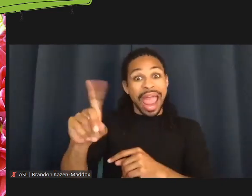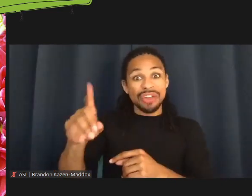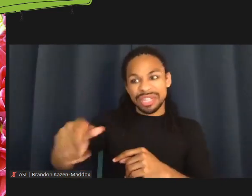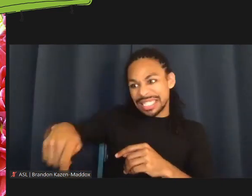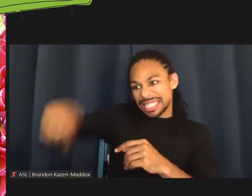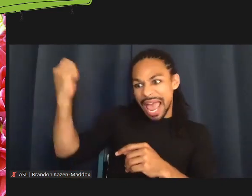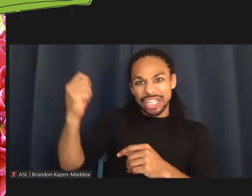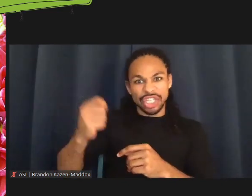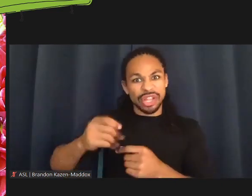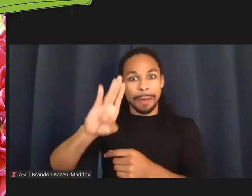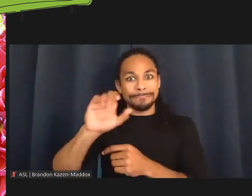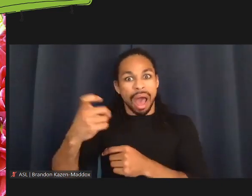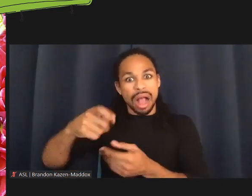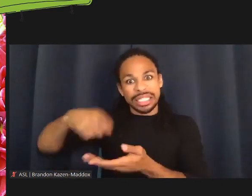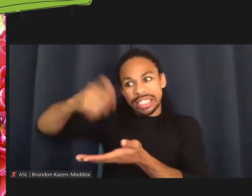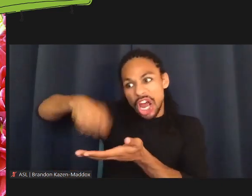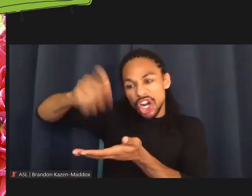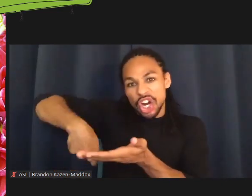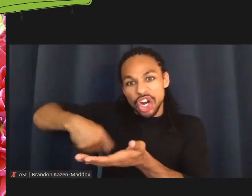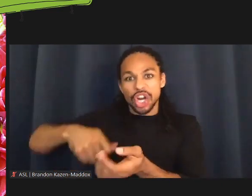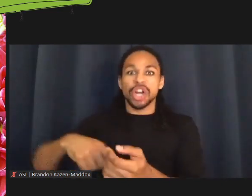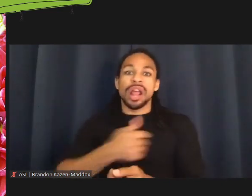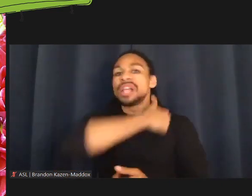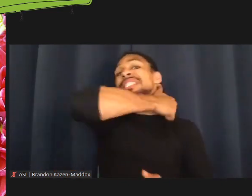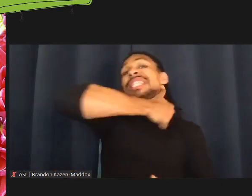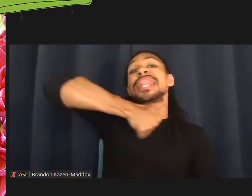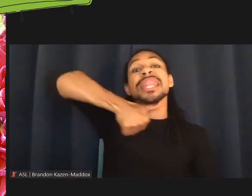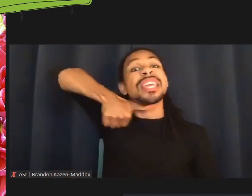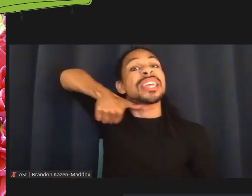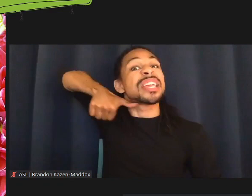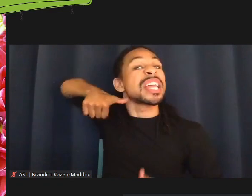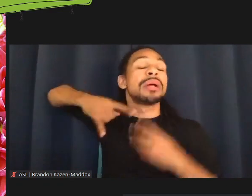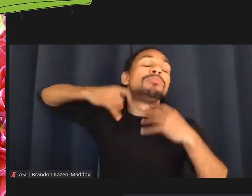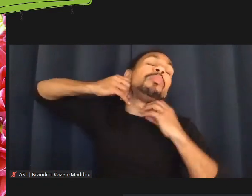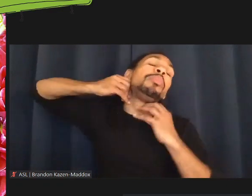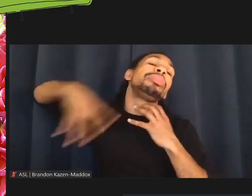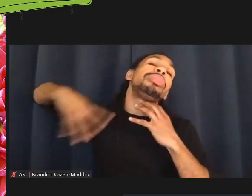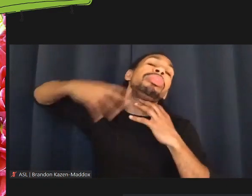pocket of his vacant jeans. He slits his own throat. He's dead,